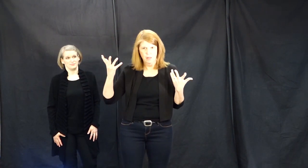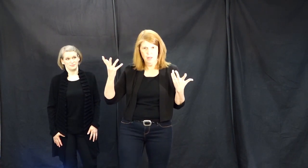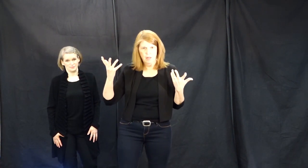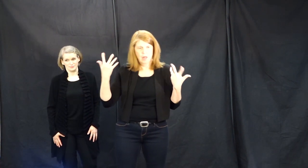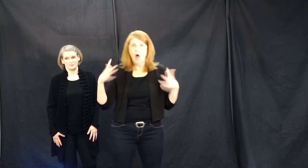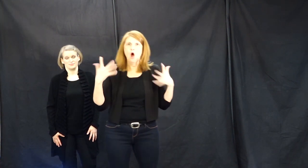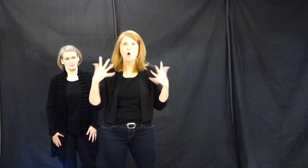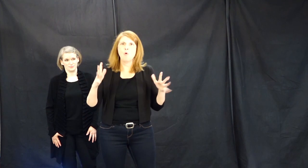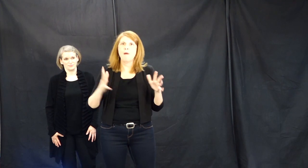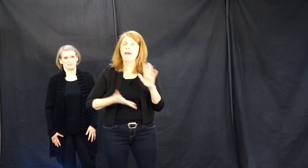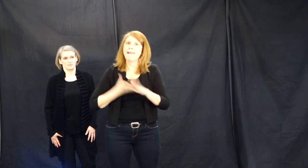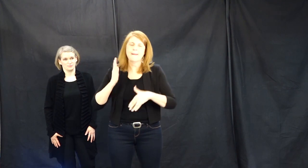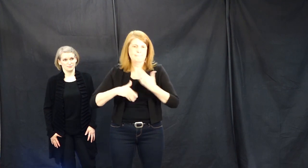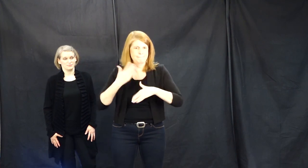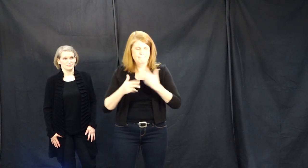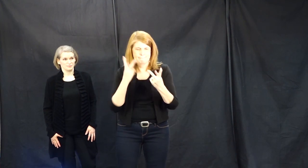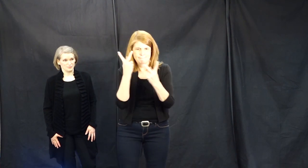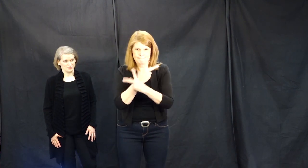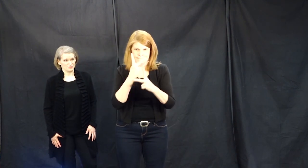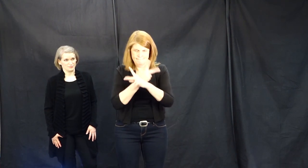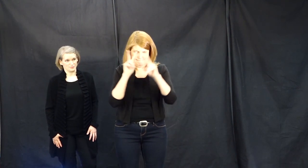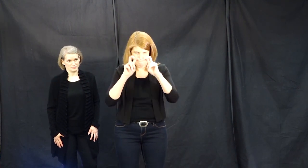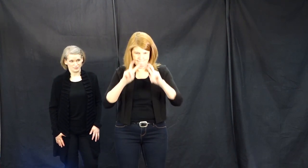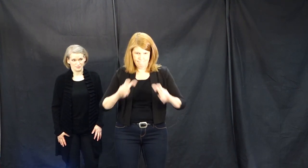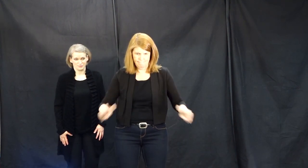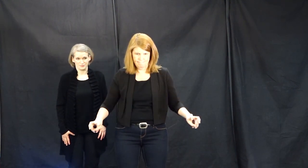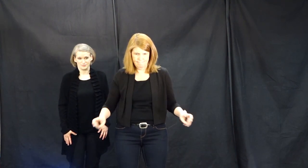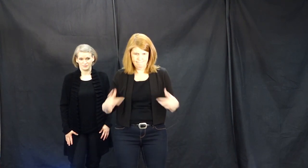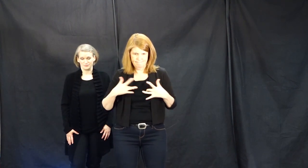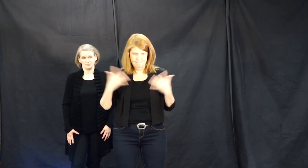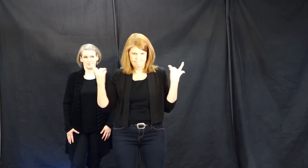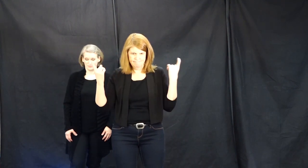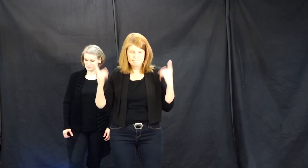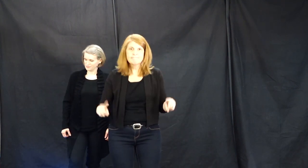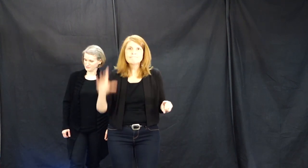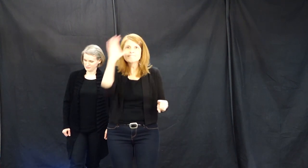already on my way to get to the bottom of this. What did I miss?